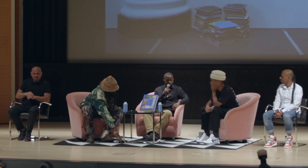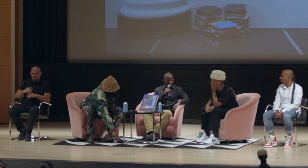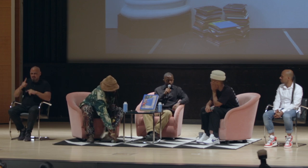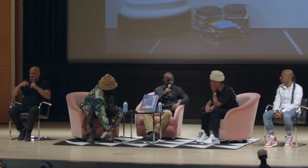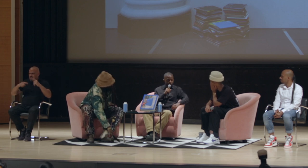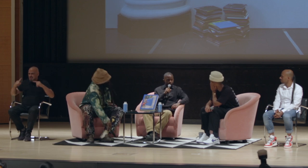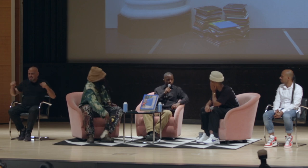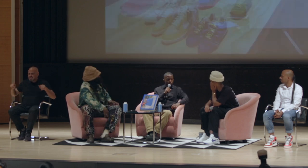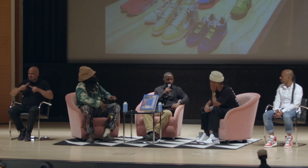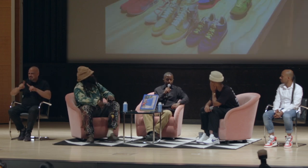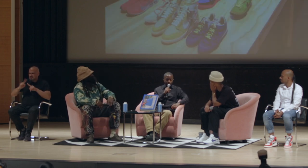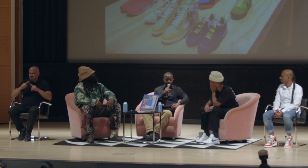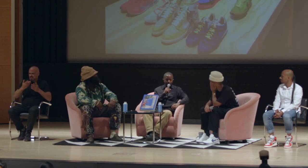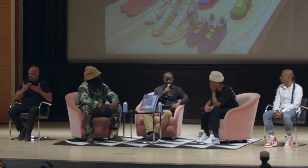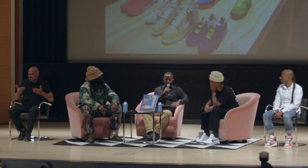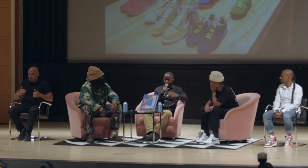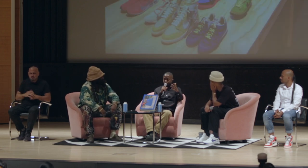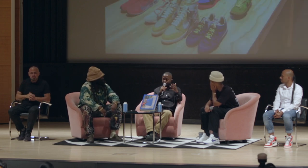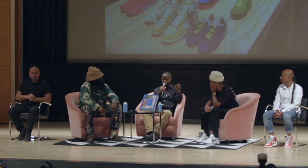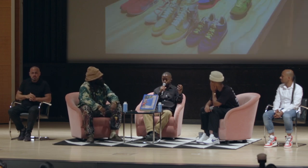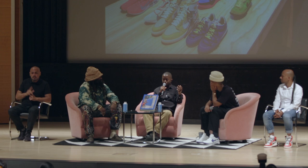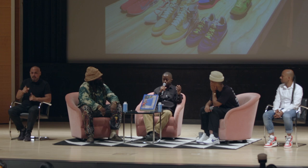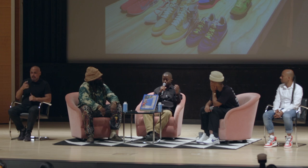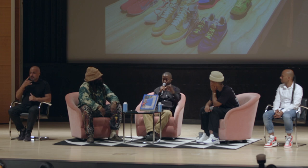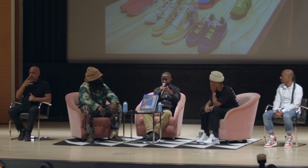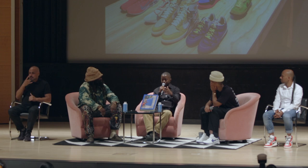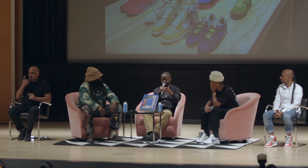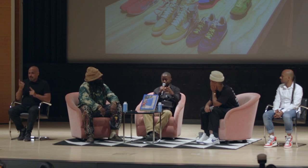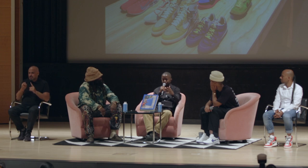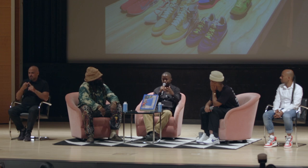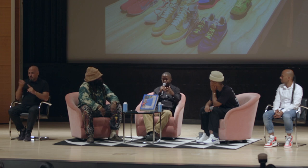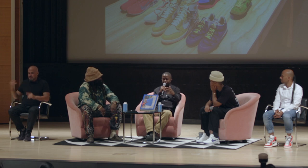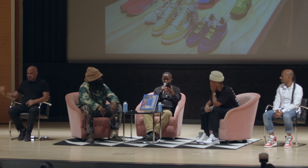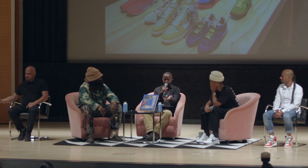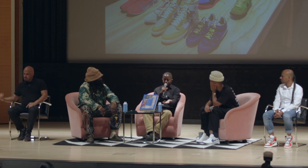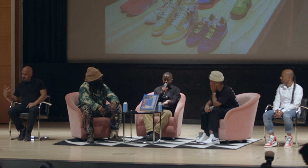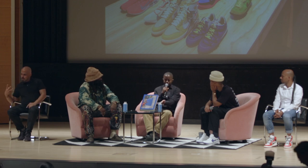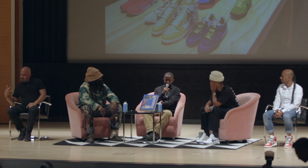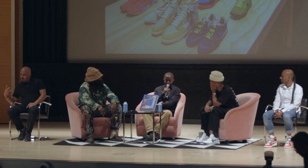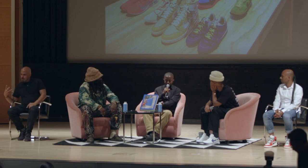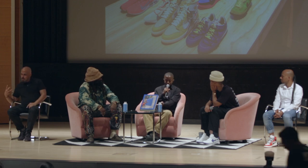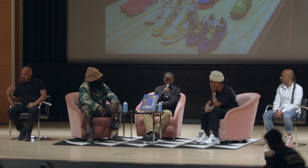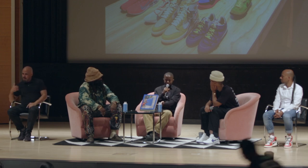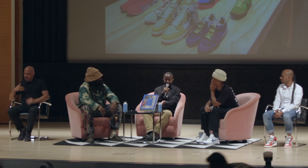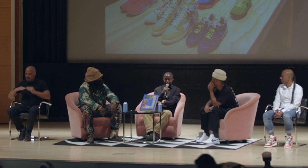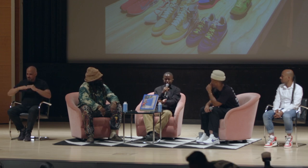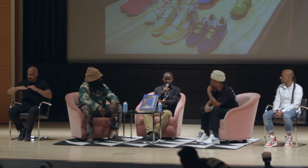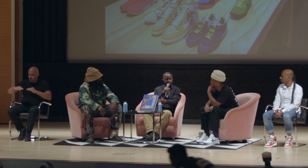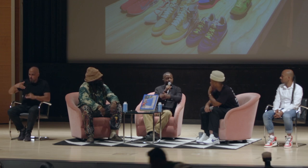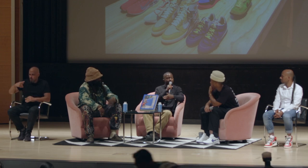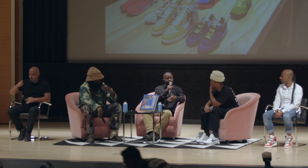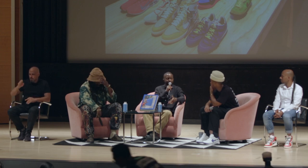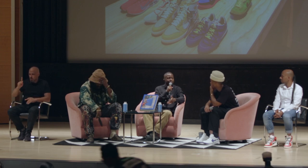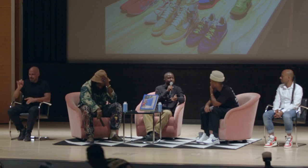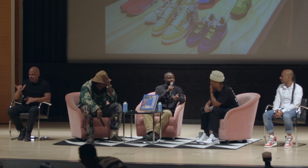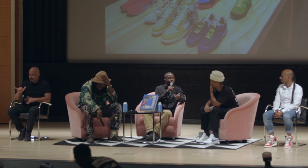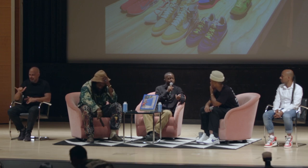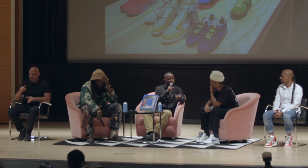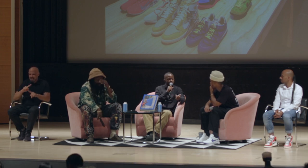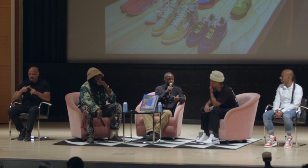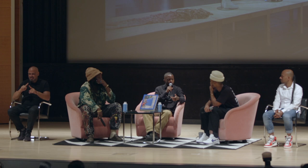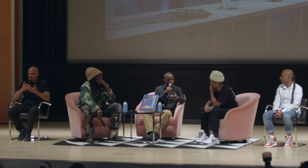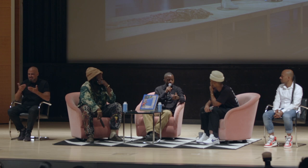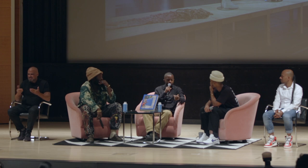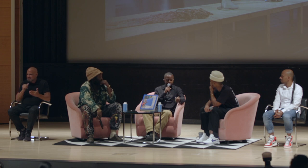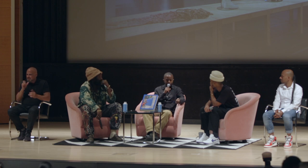various gestures. And his light source was coming from the side. He had a parquet floor, things that just didn't